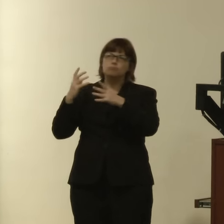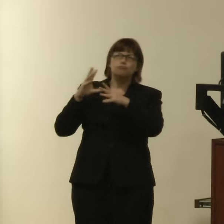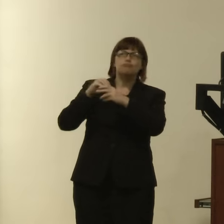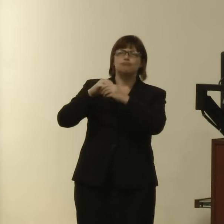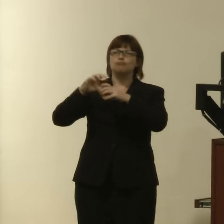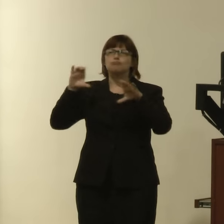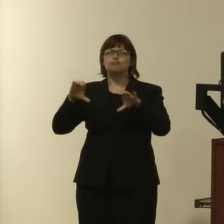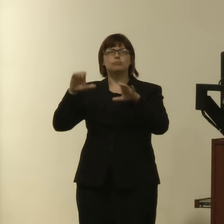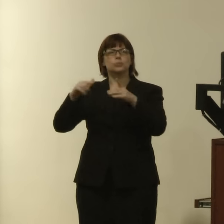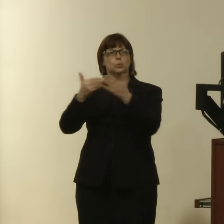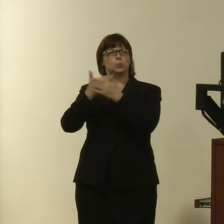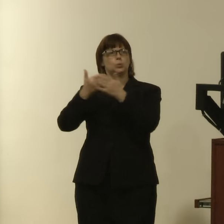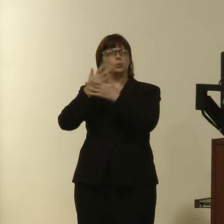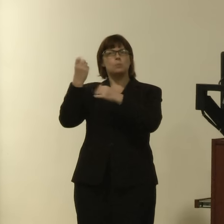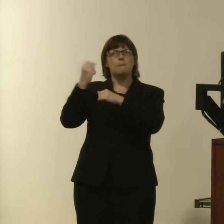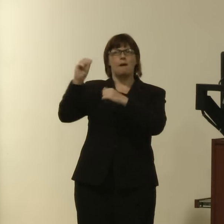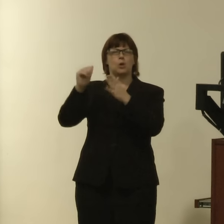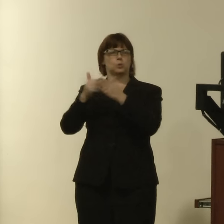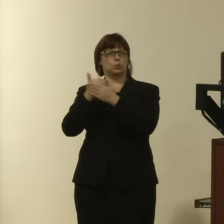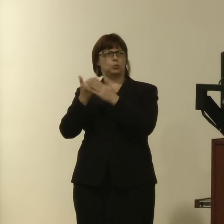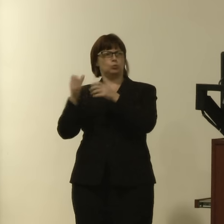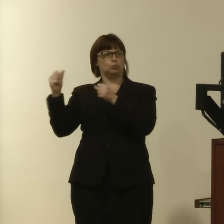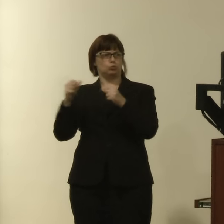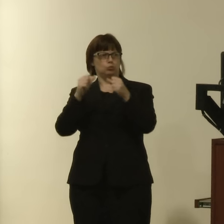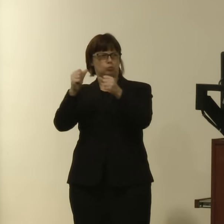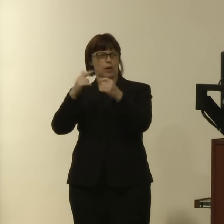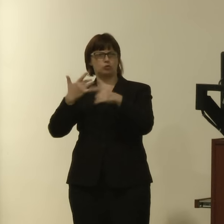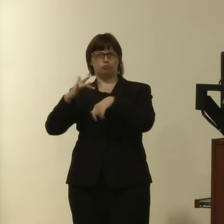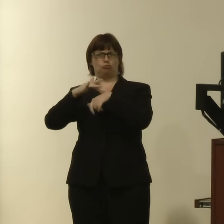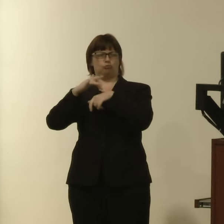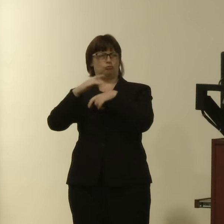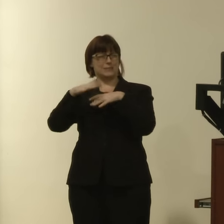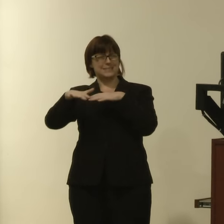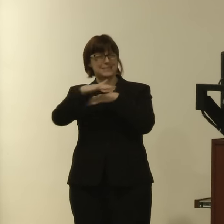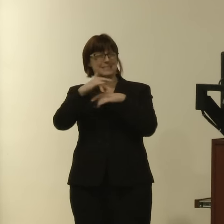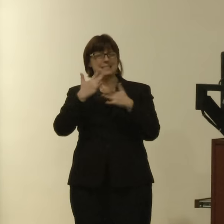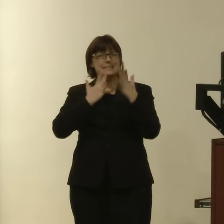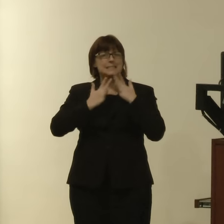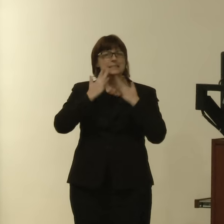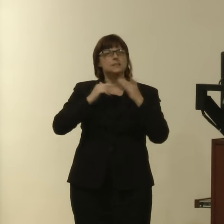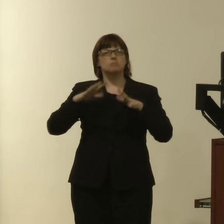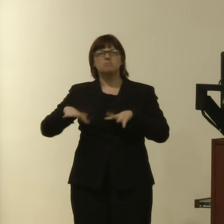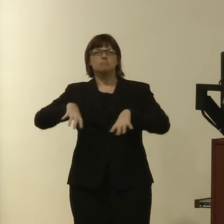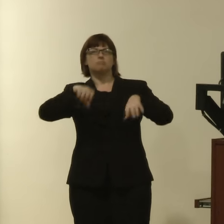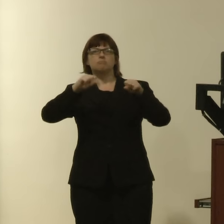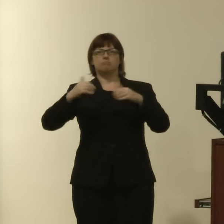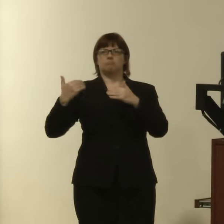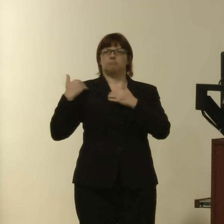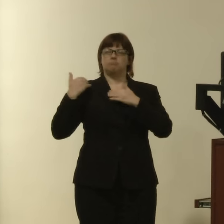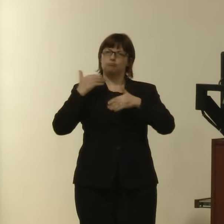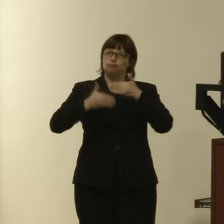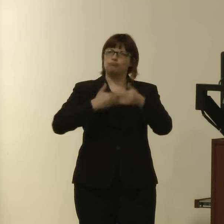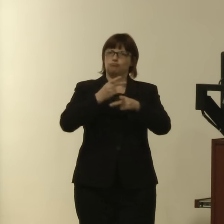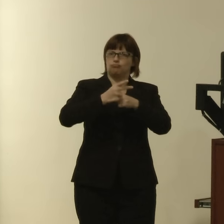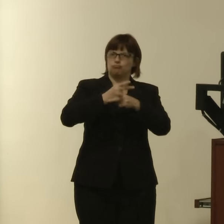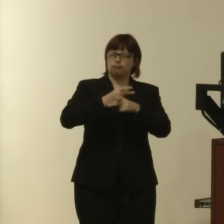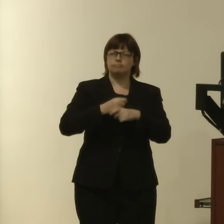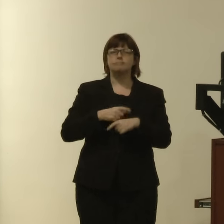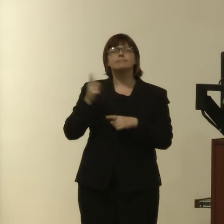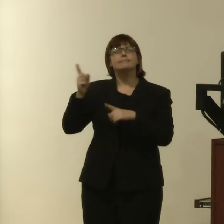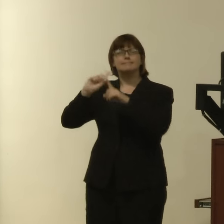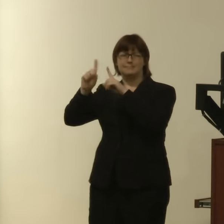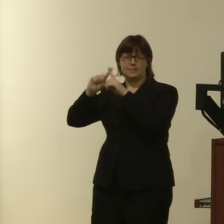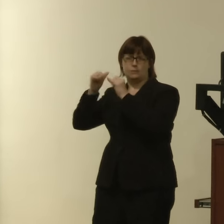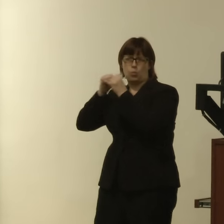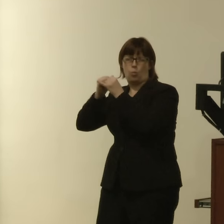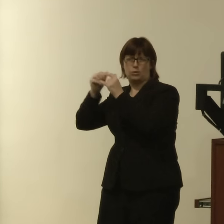of high-quality healthcare in resource-poor settings. Dr. Farmer is the recipient of numerous honors, including the Margaret